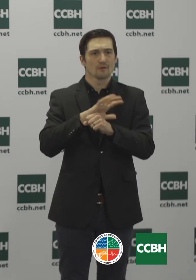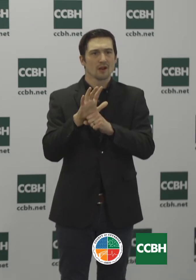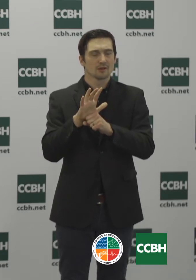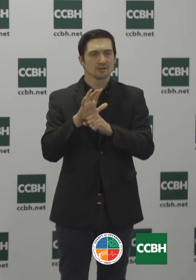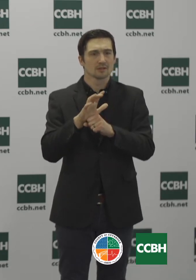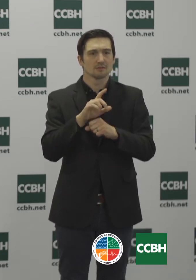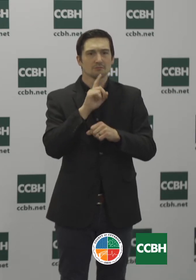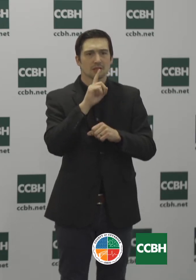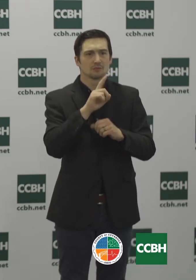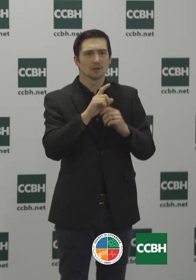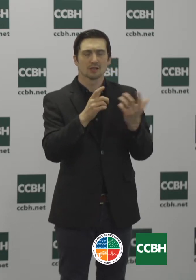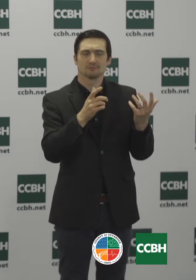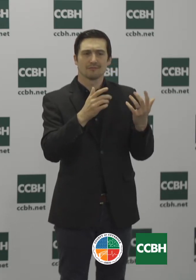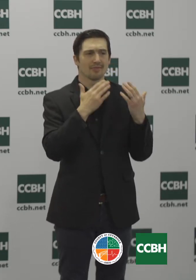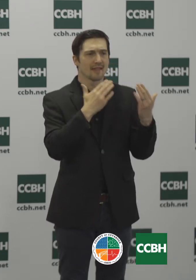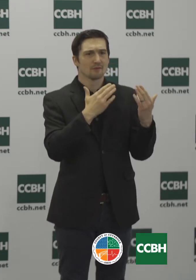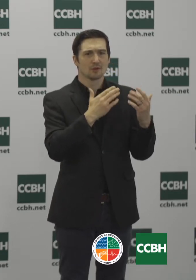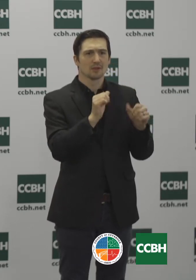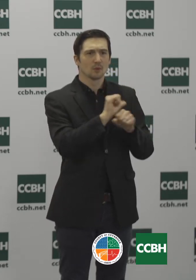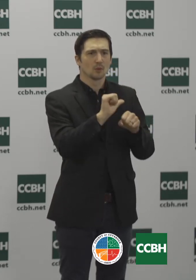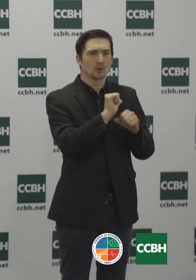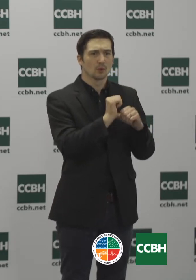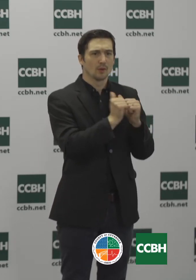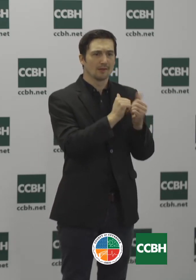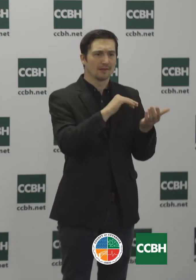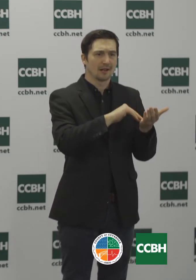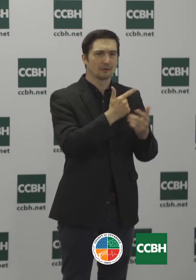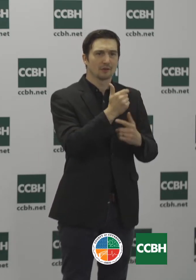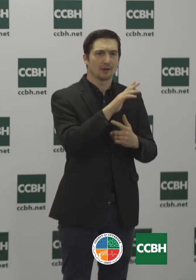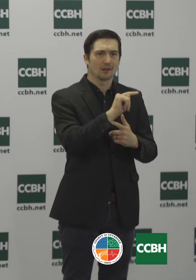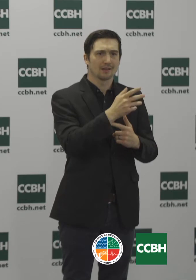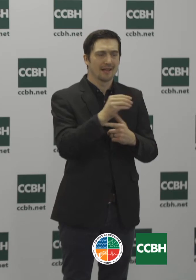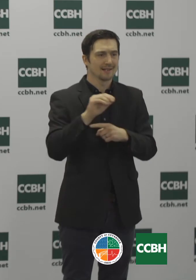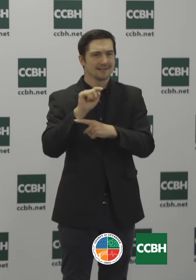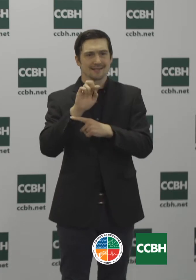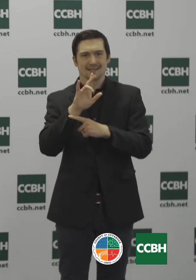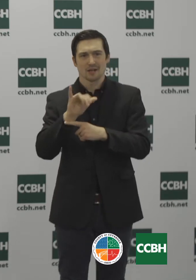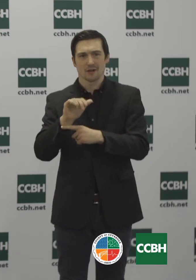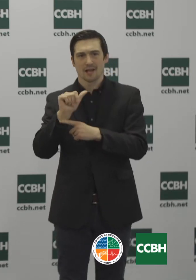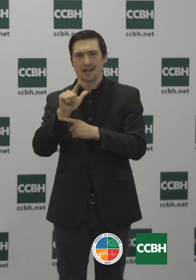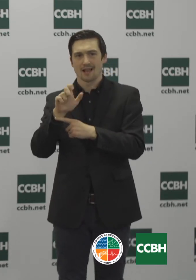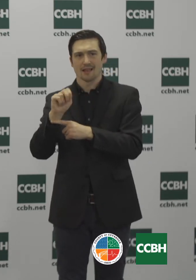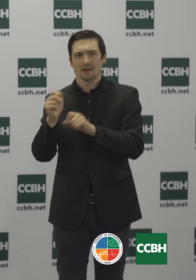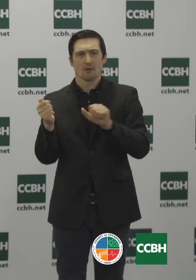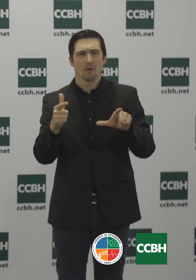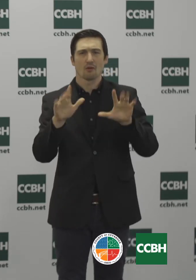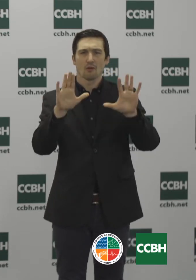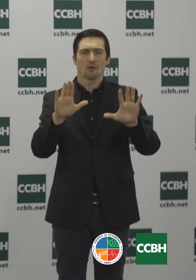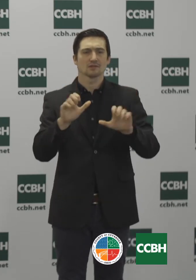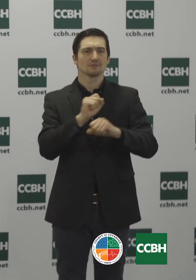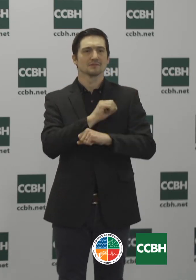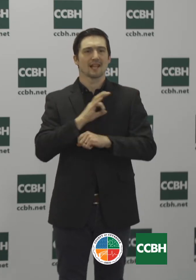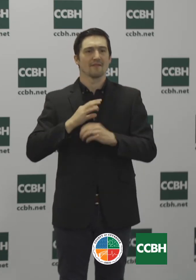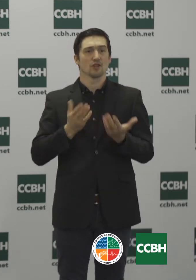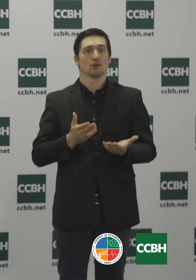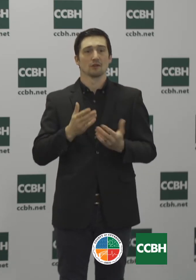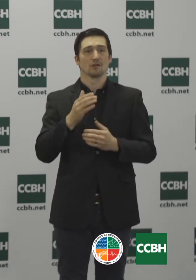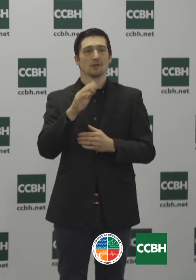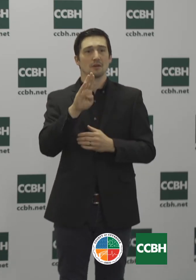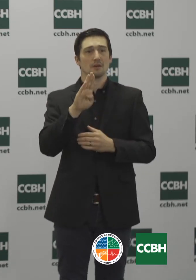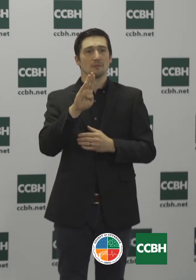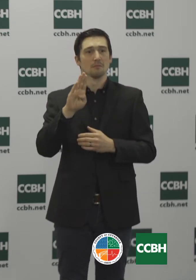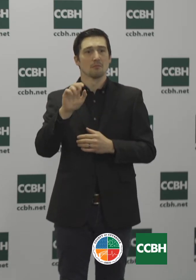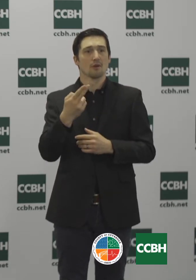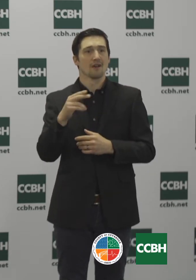with Terry Allen and Dr. Gullett and all the great staff at our Board of Health here. I can tell you they are